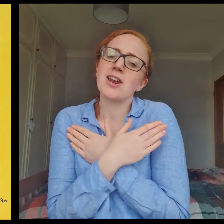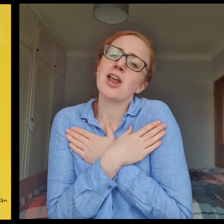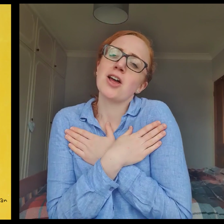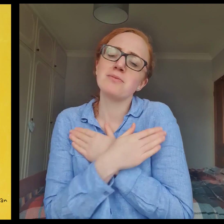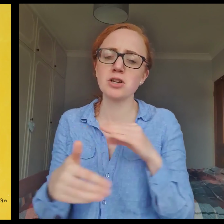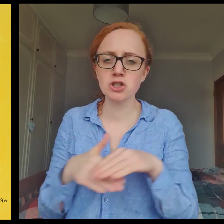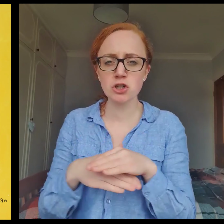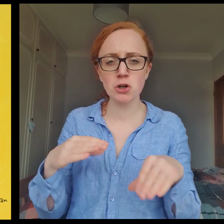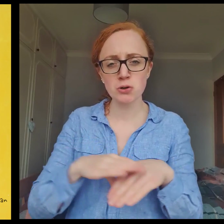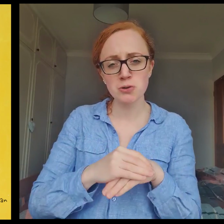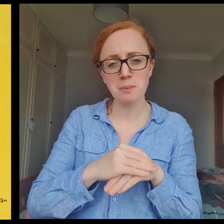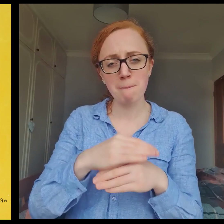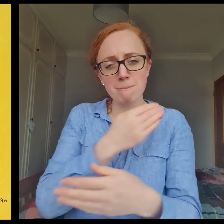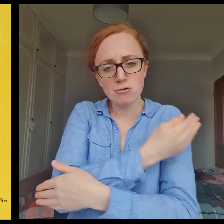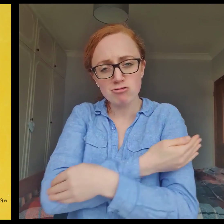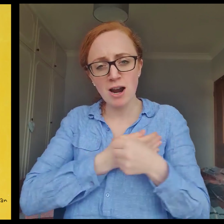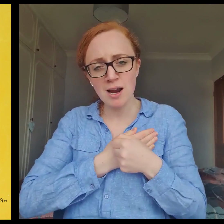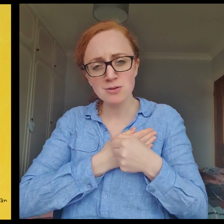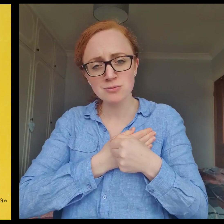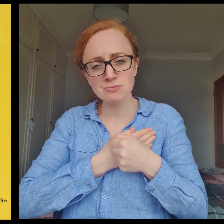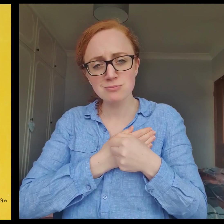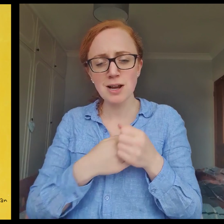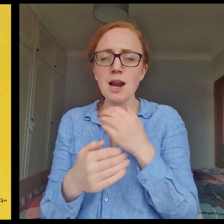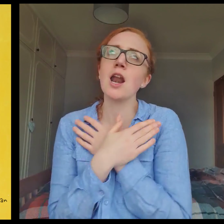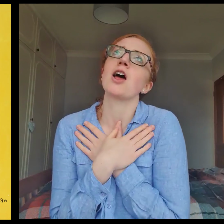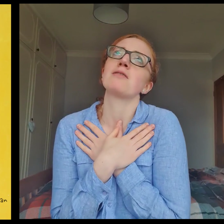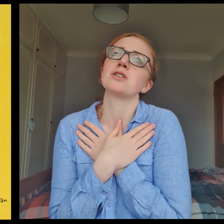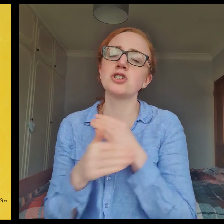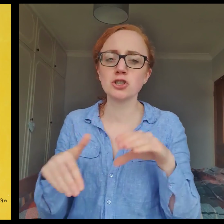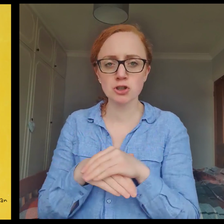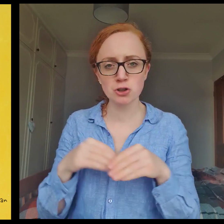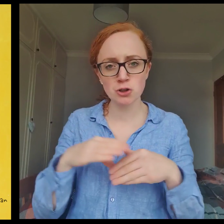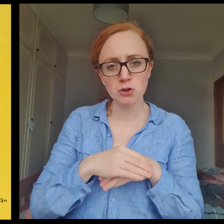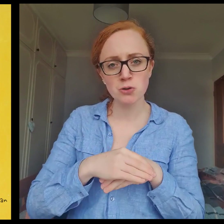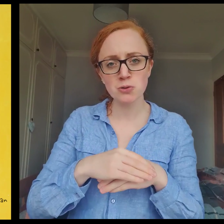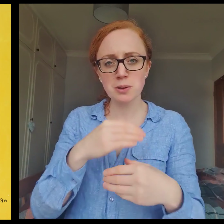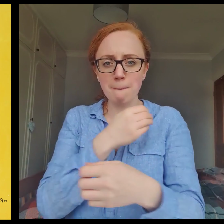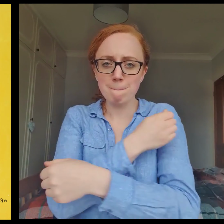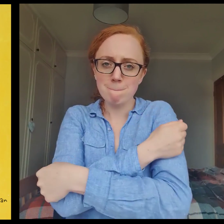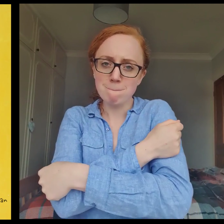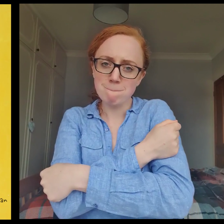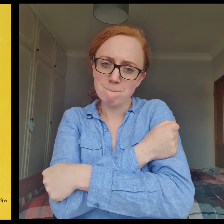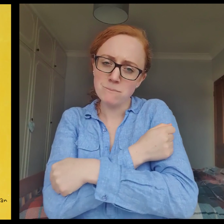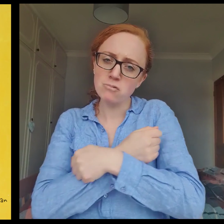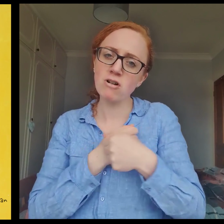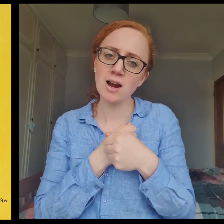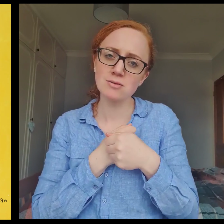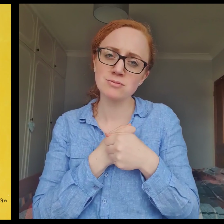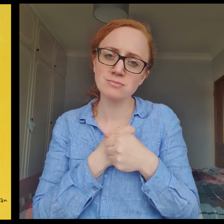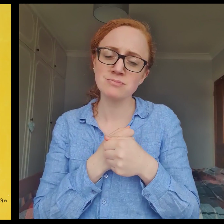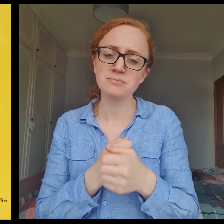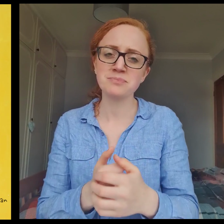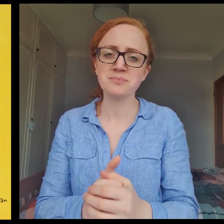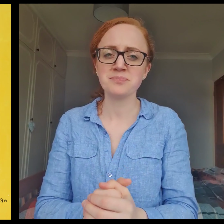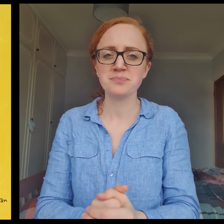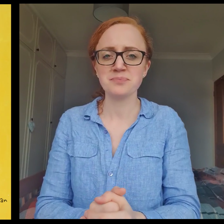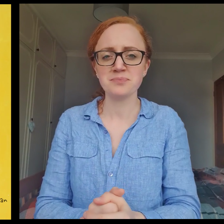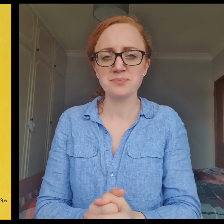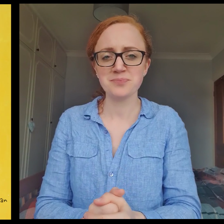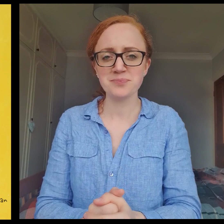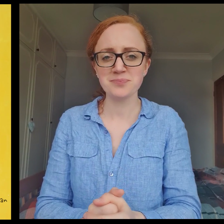my brown shoes. I love my brown shoes. I love my brown shoes.